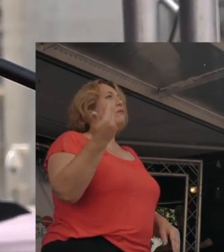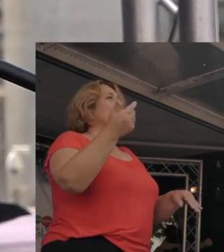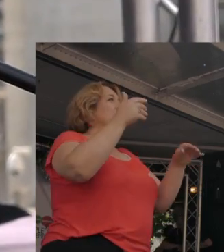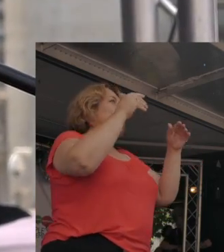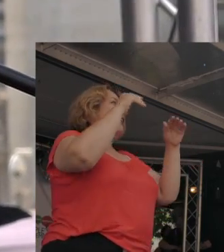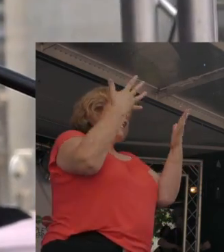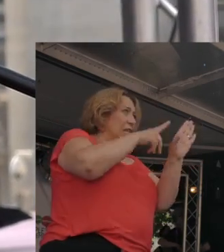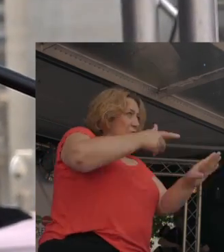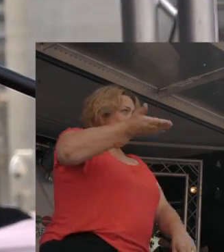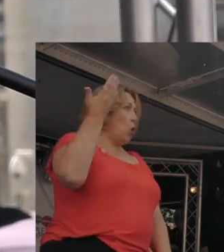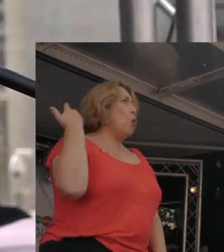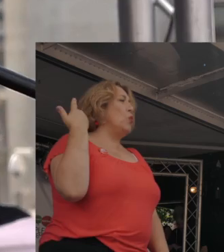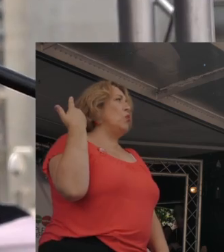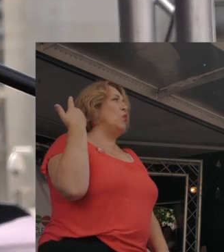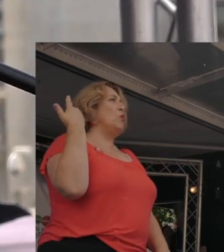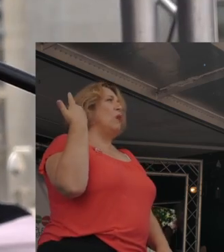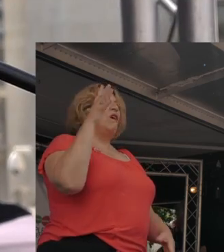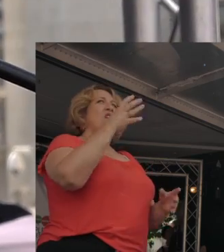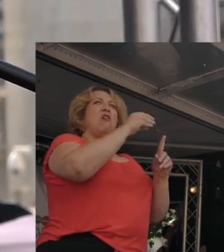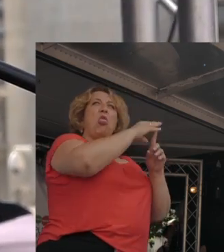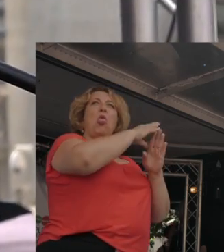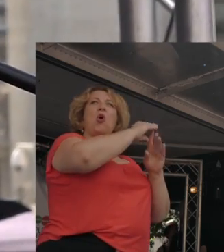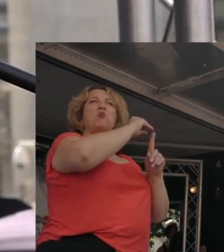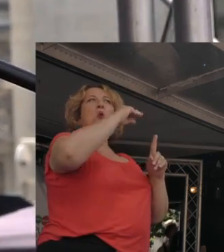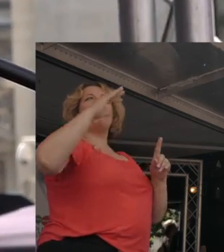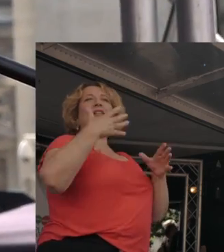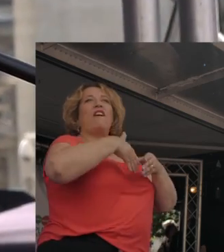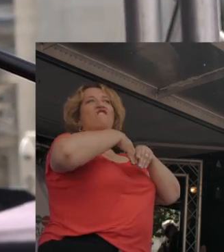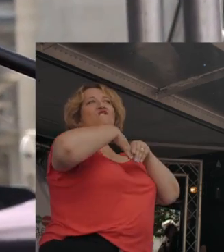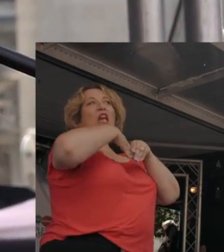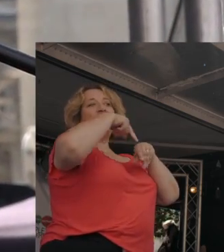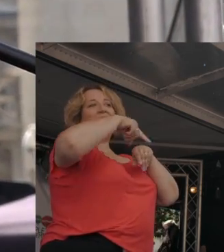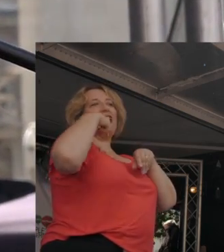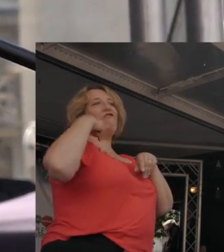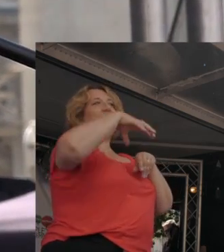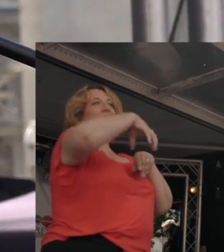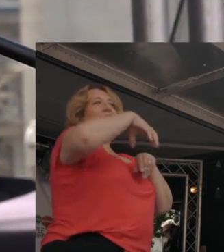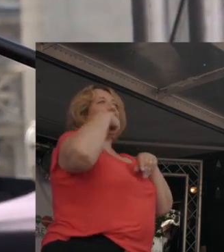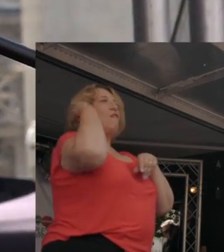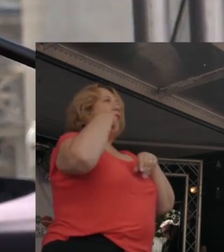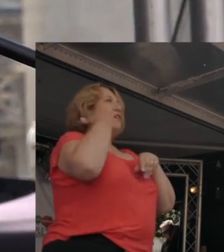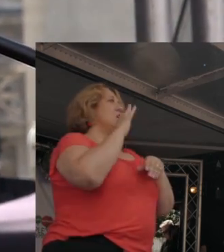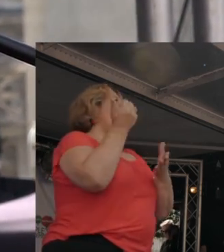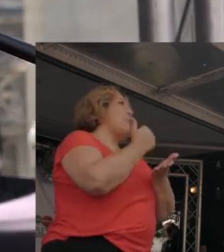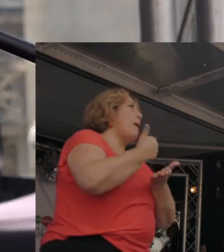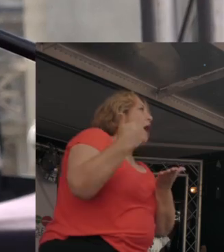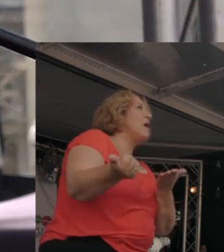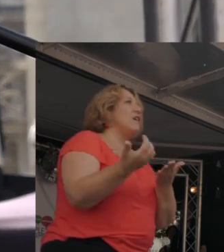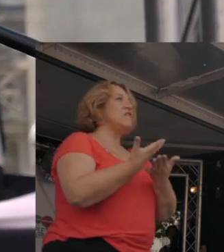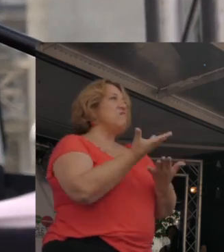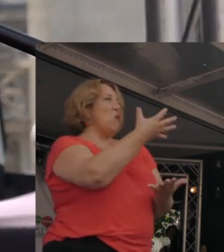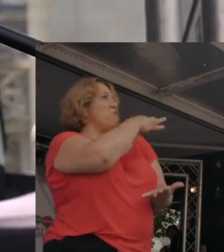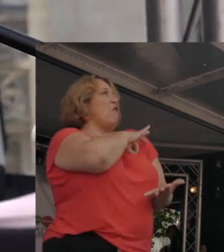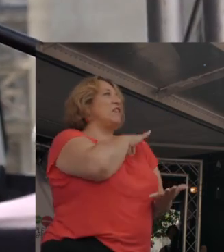years ago, the Tories' friends in the City of London and elsewhere, the bankers and the profiteers, crashed